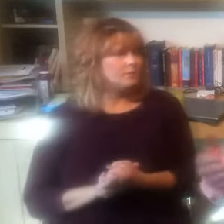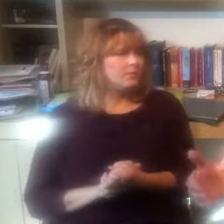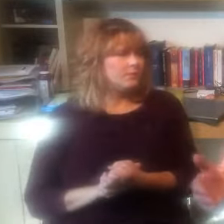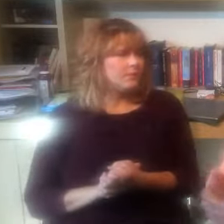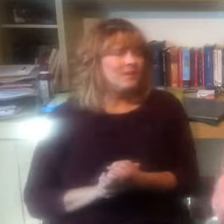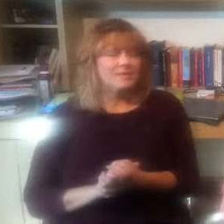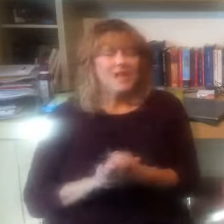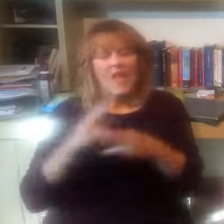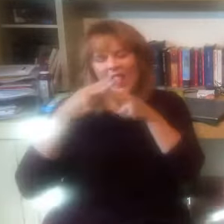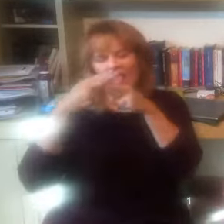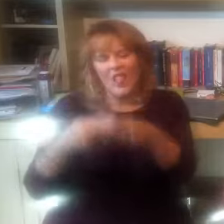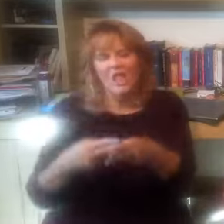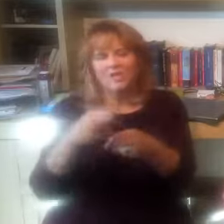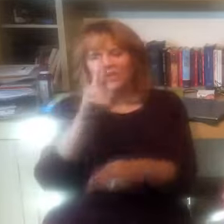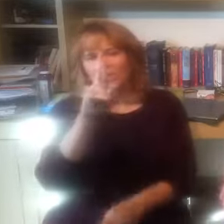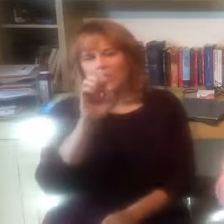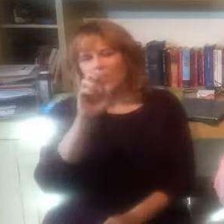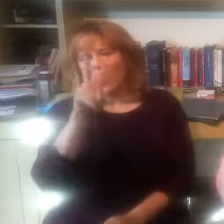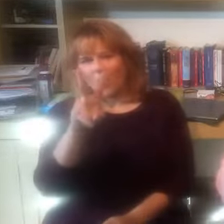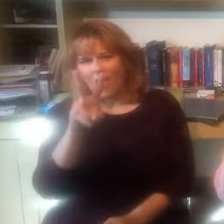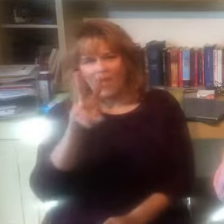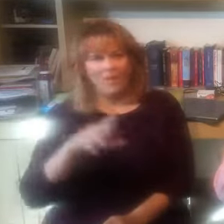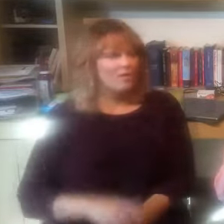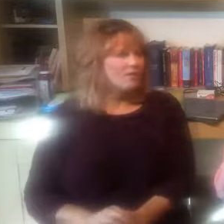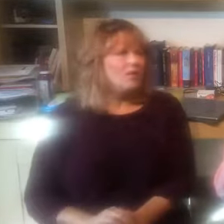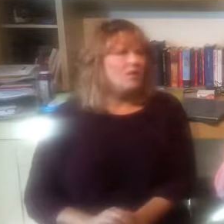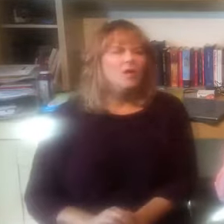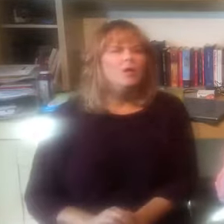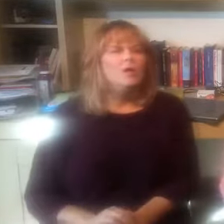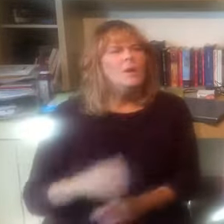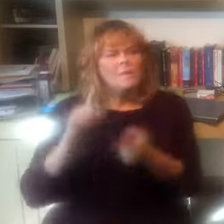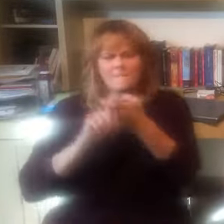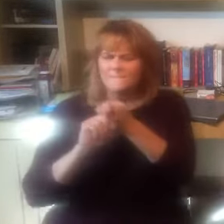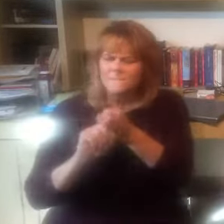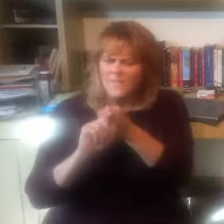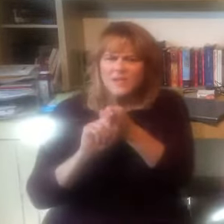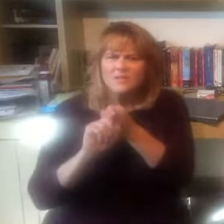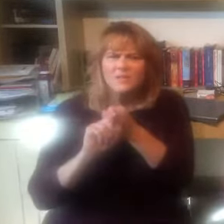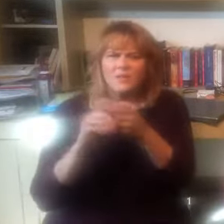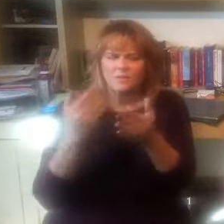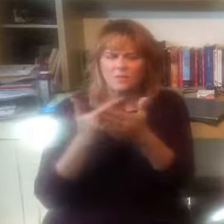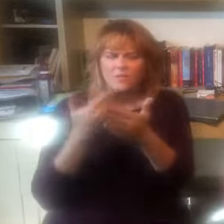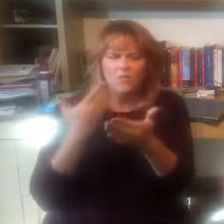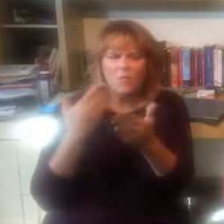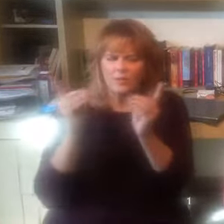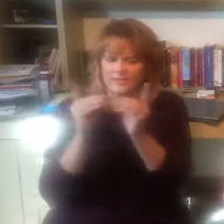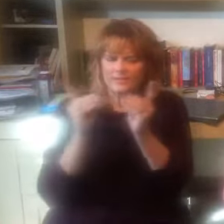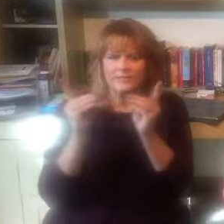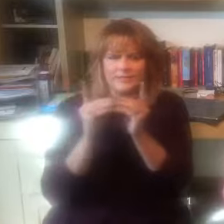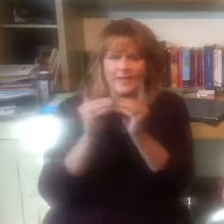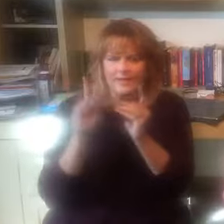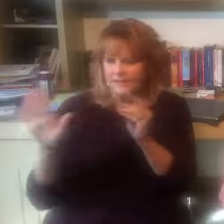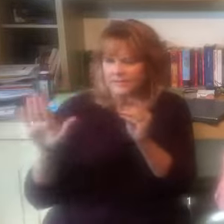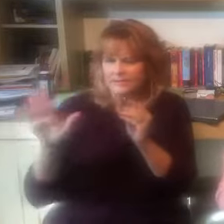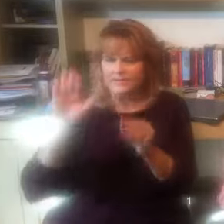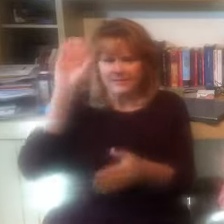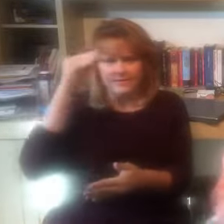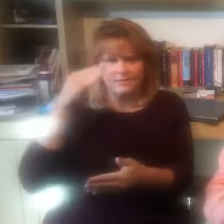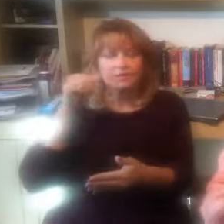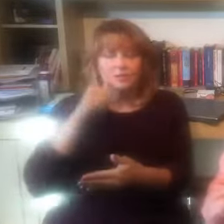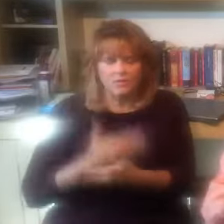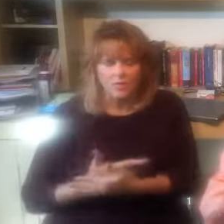him the Rev, Reverend J.R. McFadden. We were best friends before I ever dated his daughter. And so